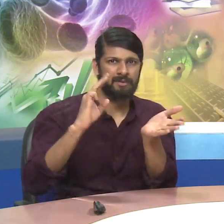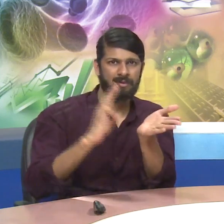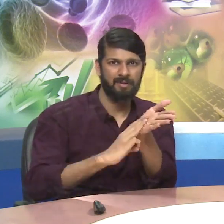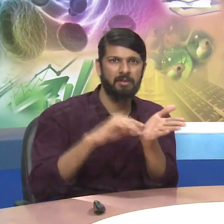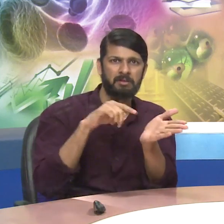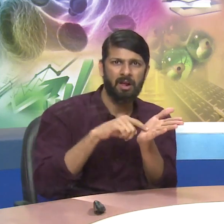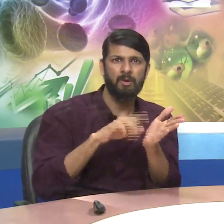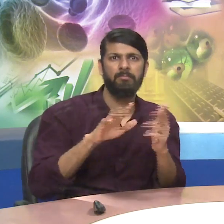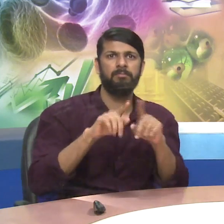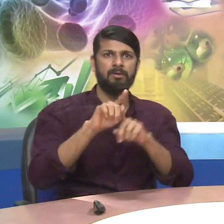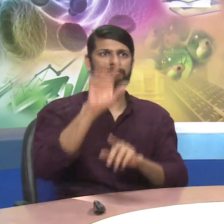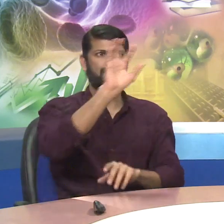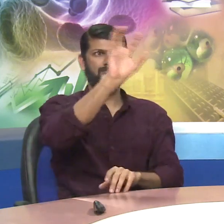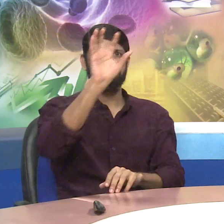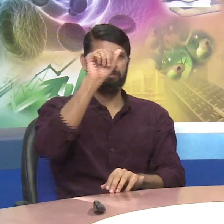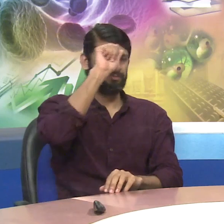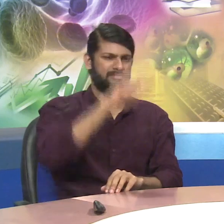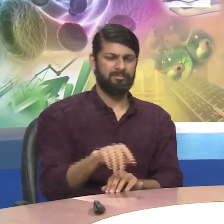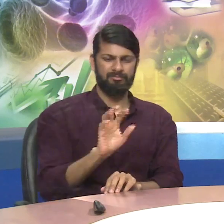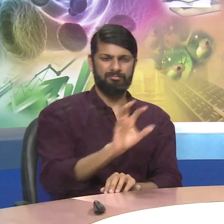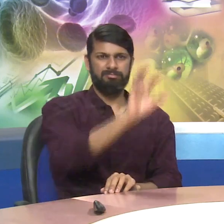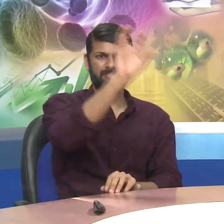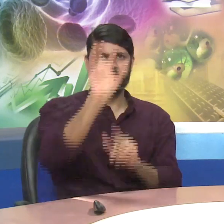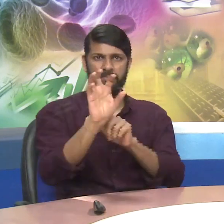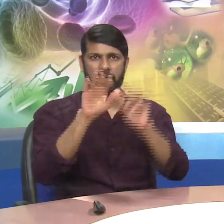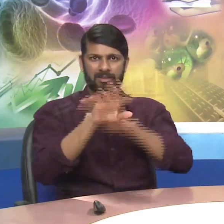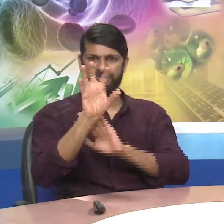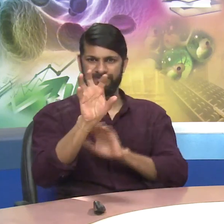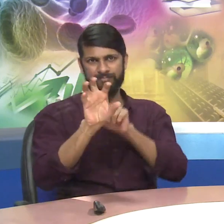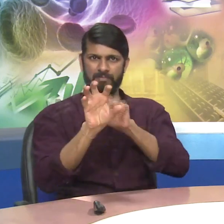Let us now understand the word secularism.